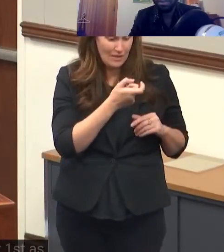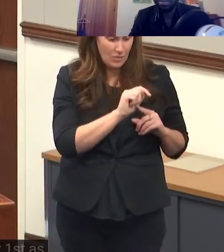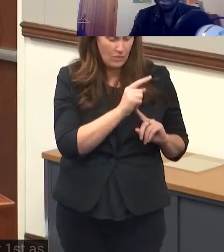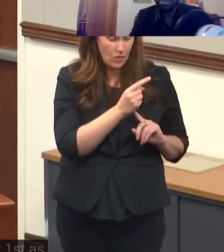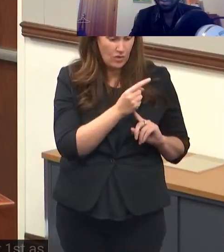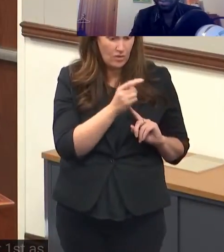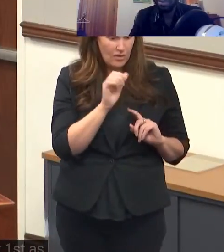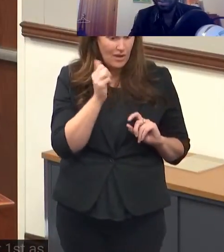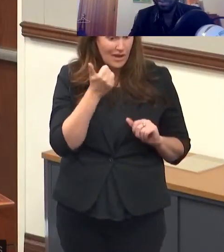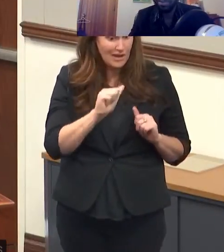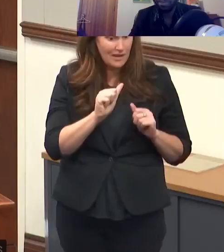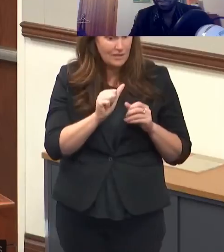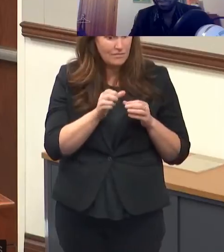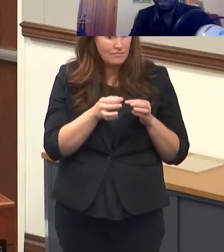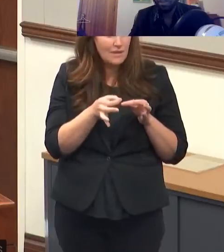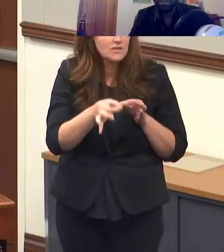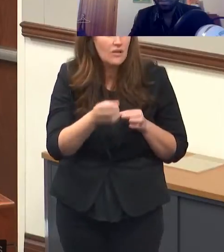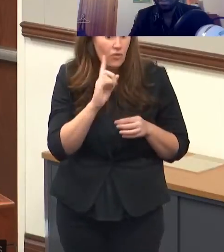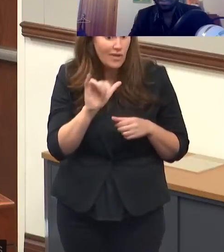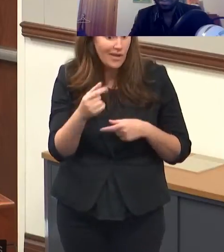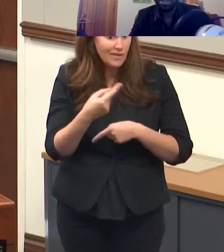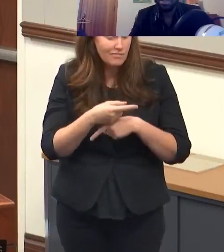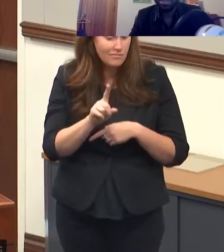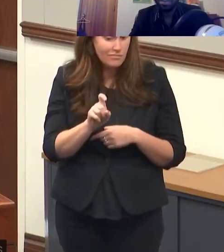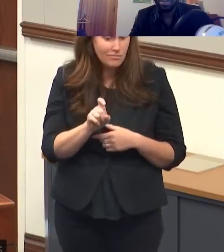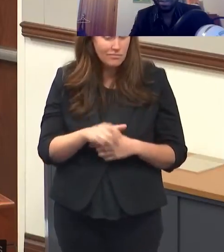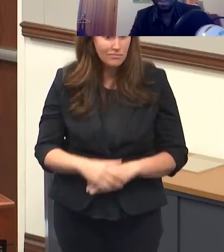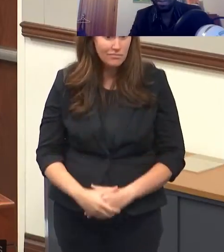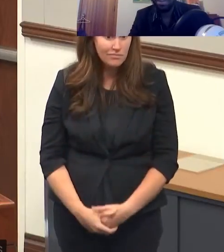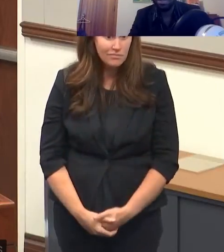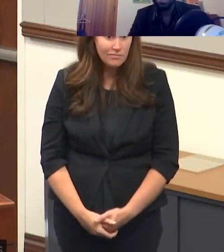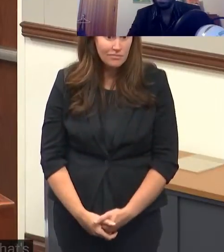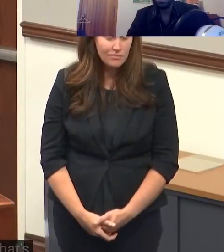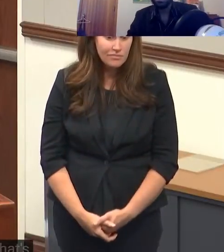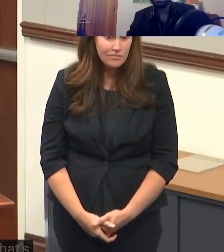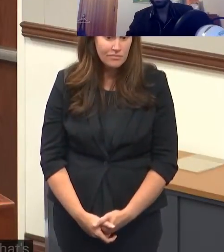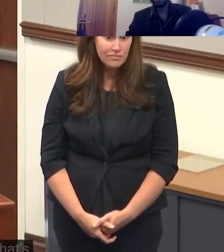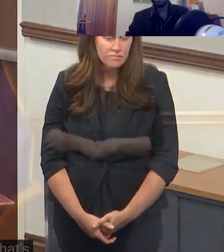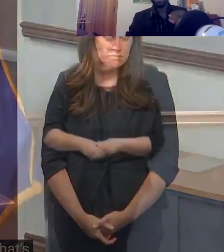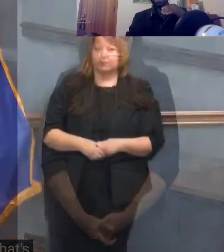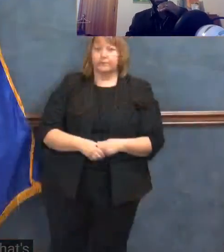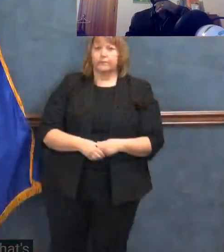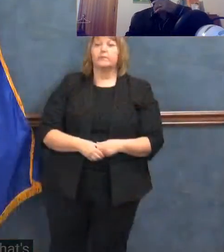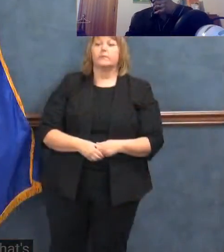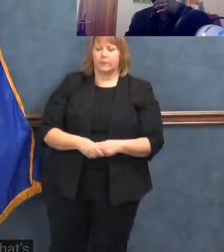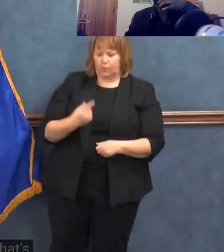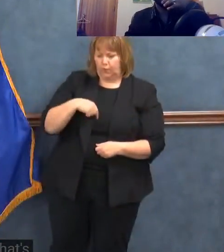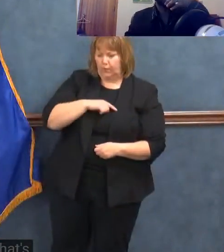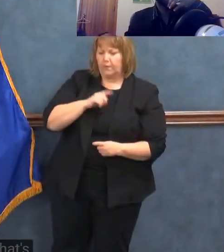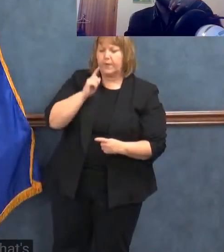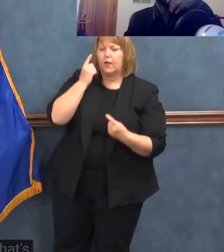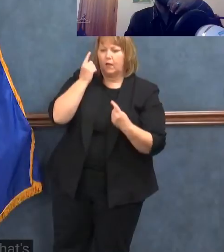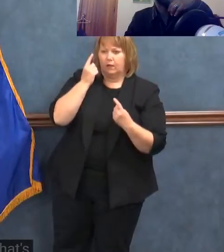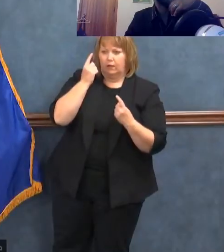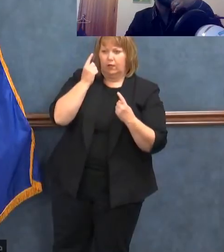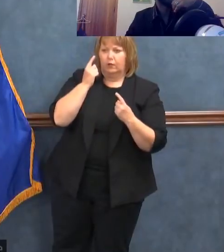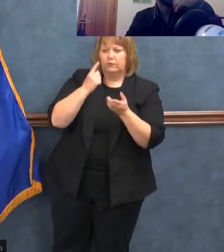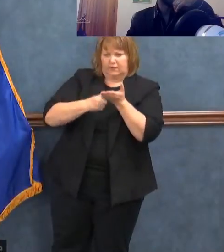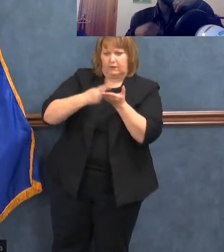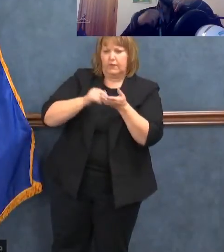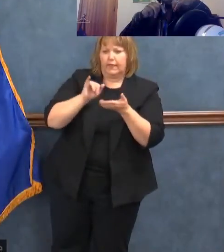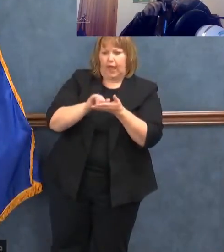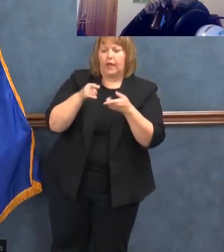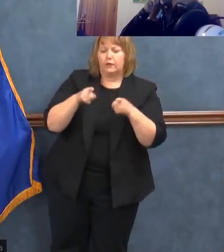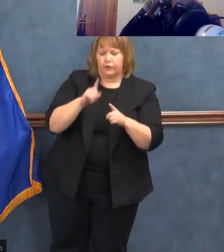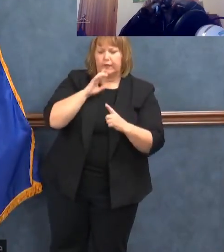about delaying that? Yeah, well, that's something that we'll probably be looking at during the legislative special session coming up.